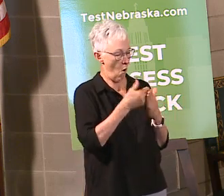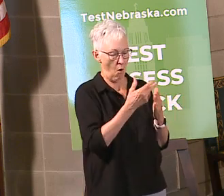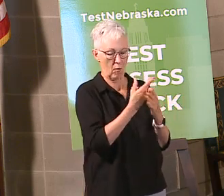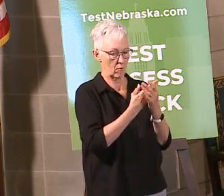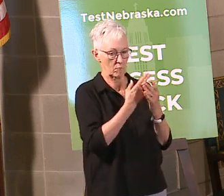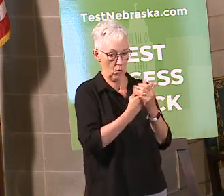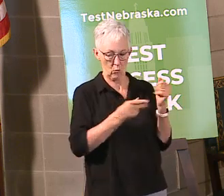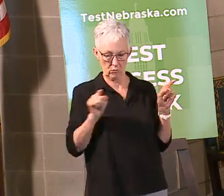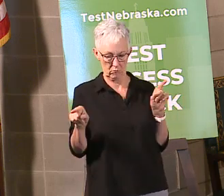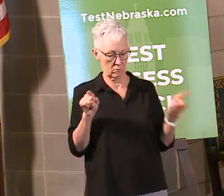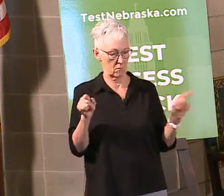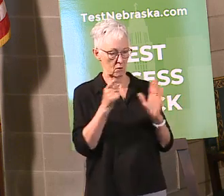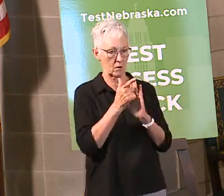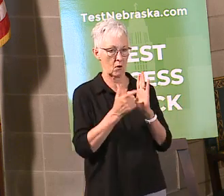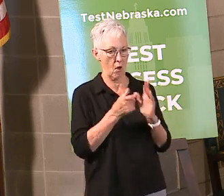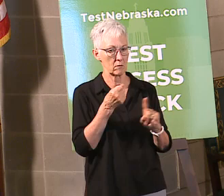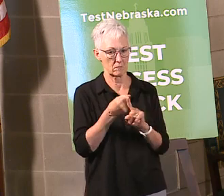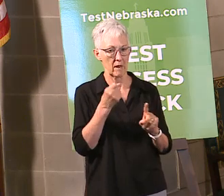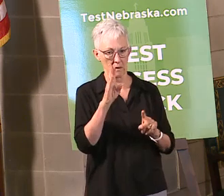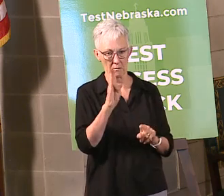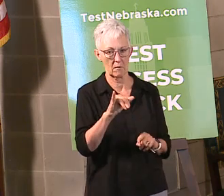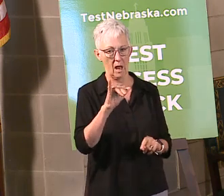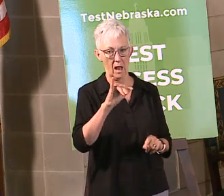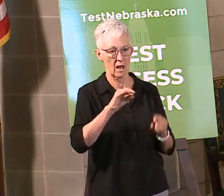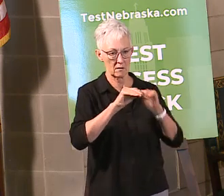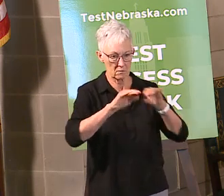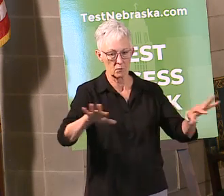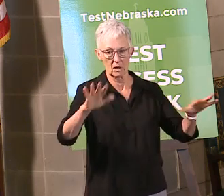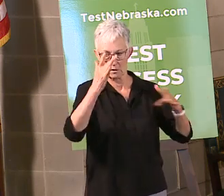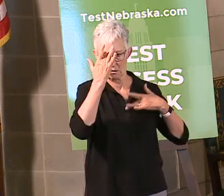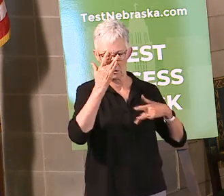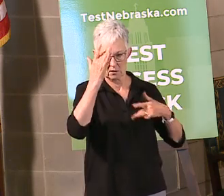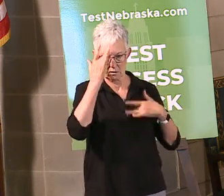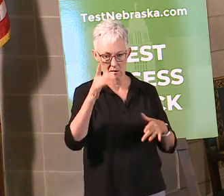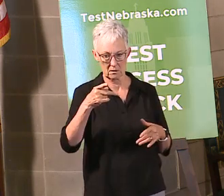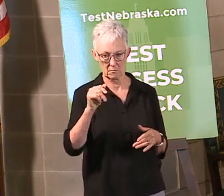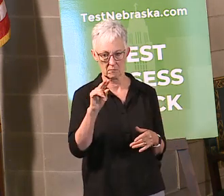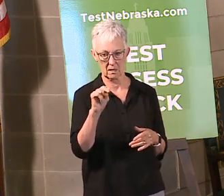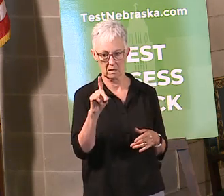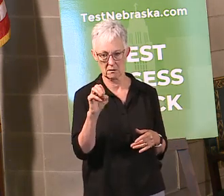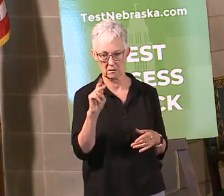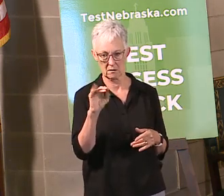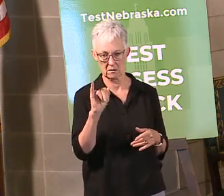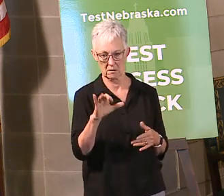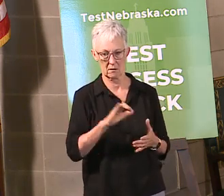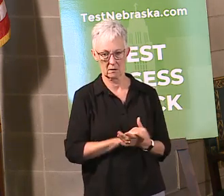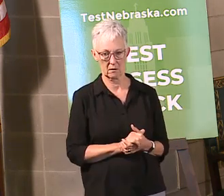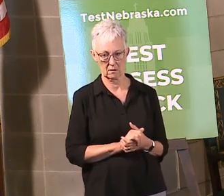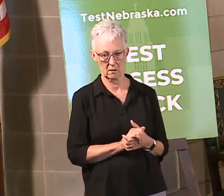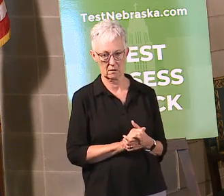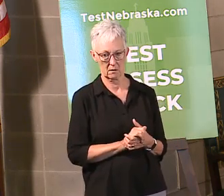have to reset their expectations. And by Yeah. resetting expectations, you